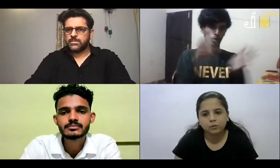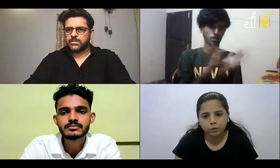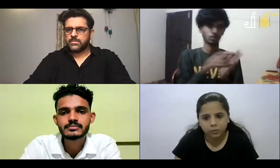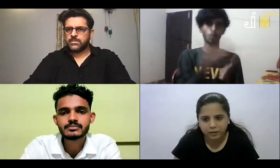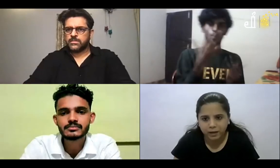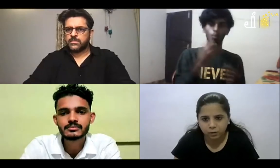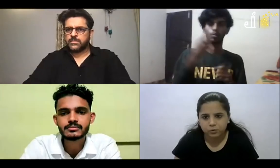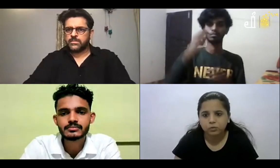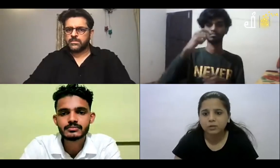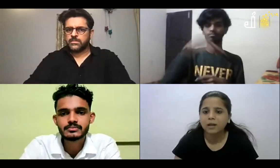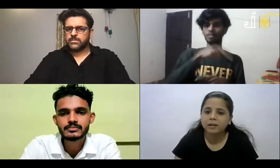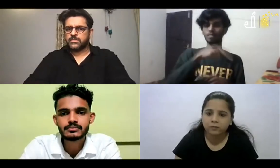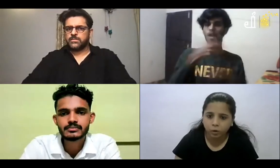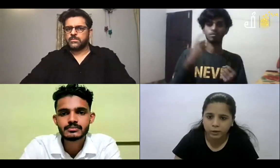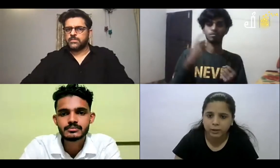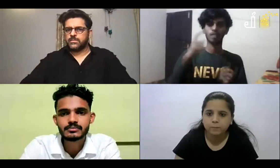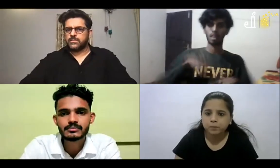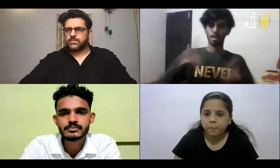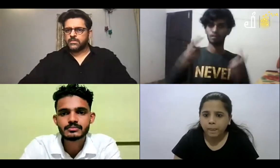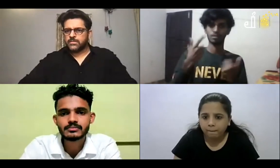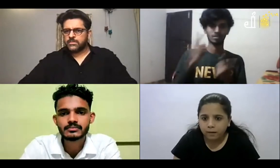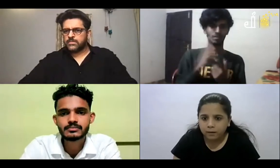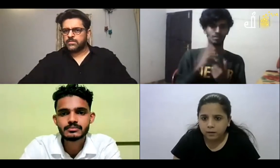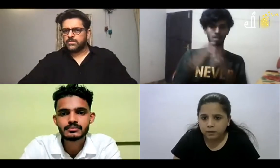they do not provide that option. So in that deaf community,